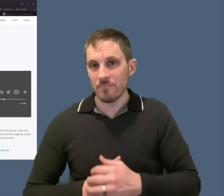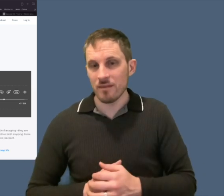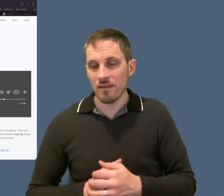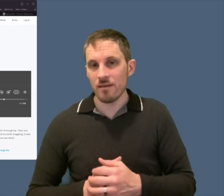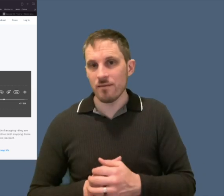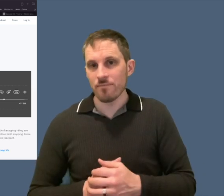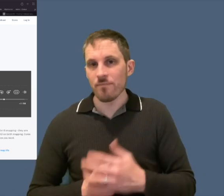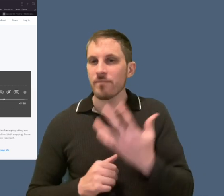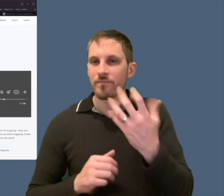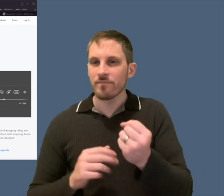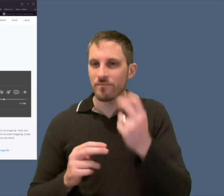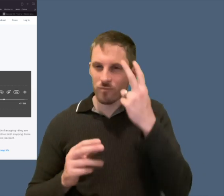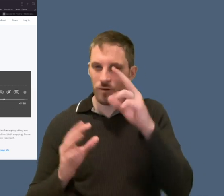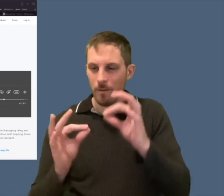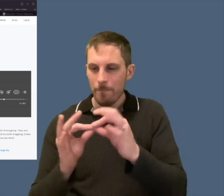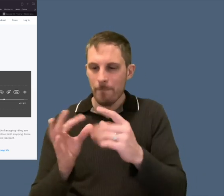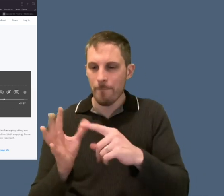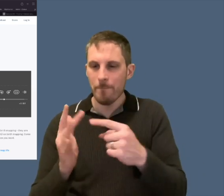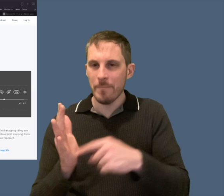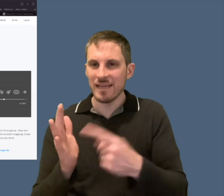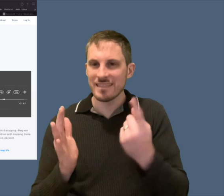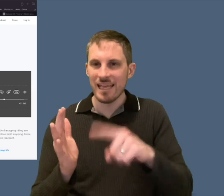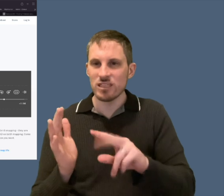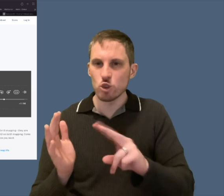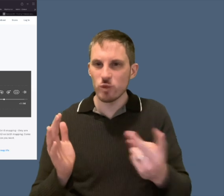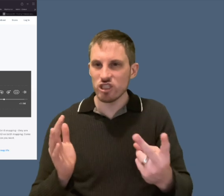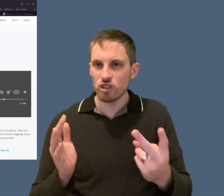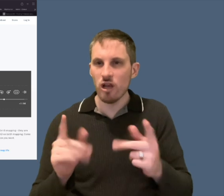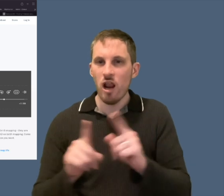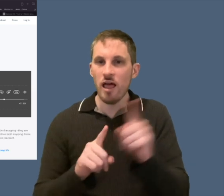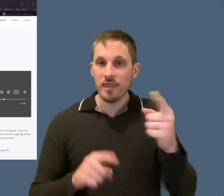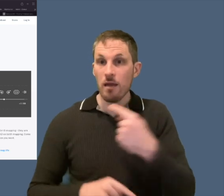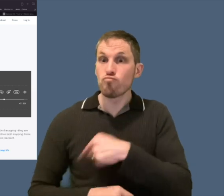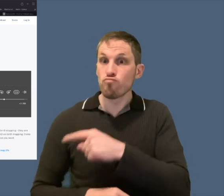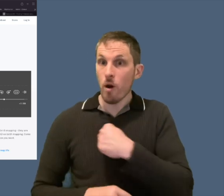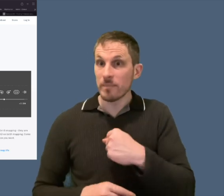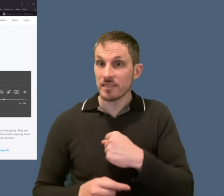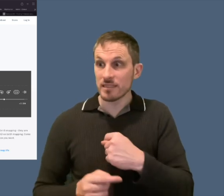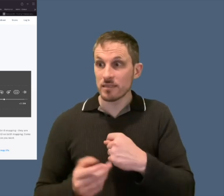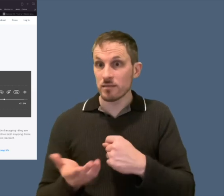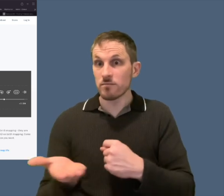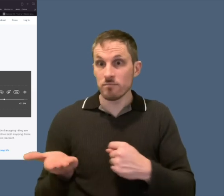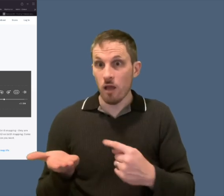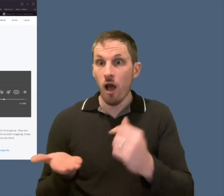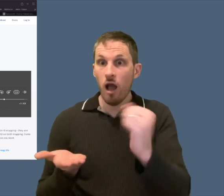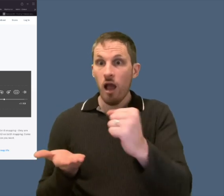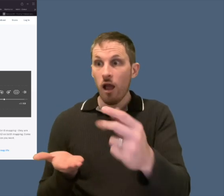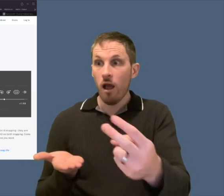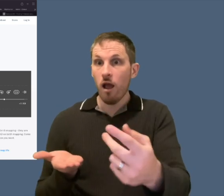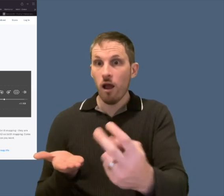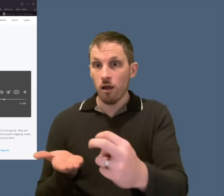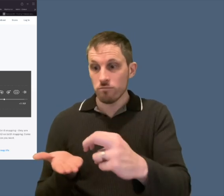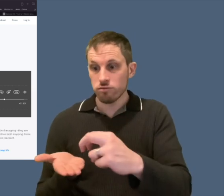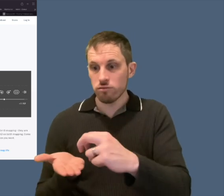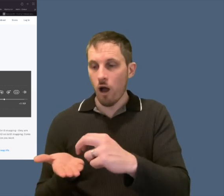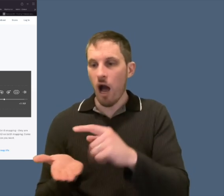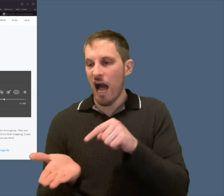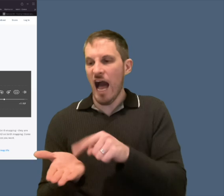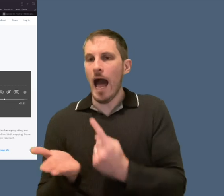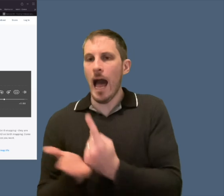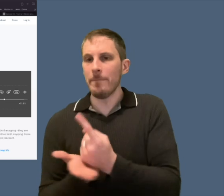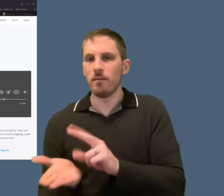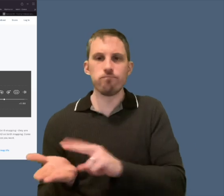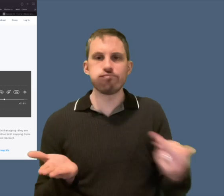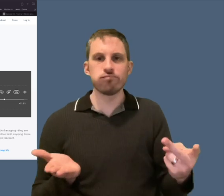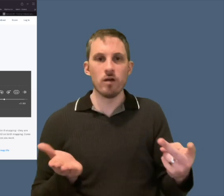happened where they've been promised a particular pathway and then suddenly everything changes and all the things that they were told